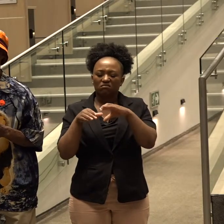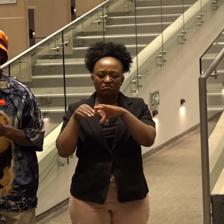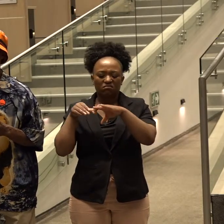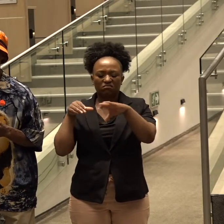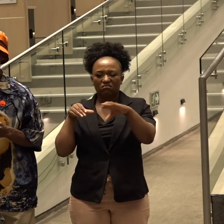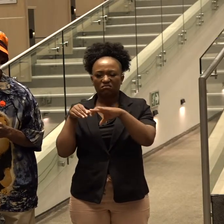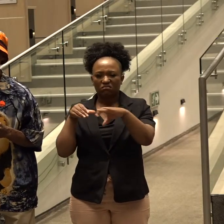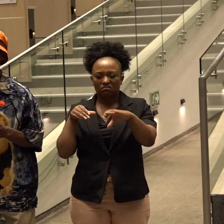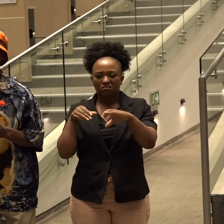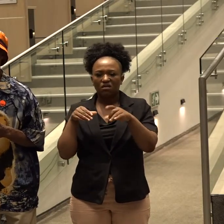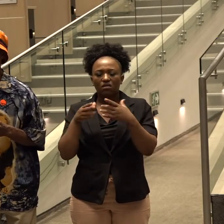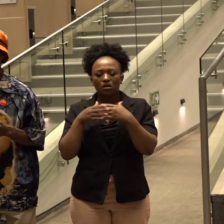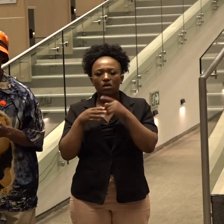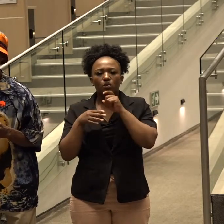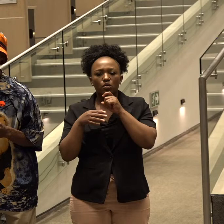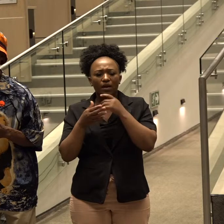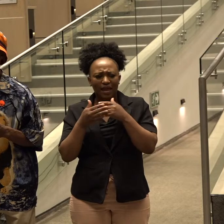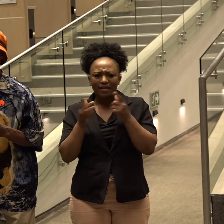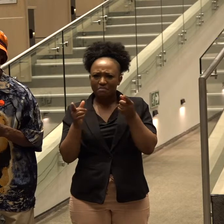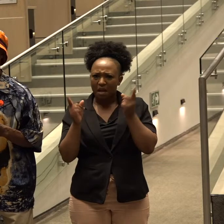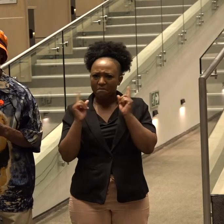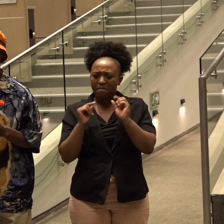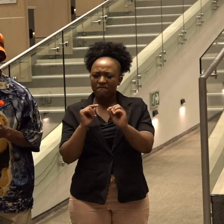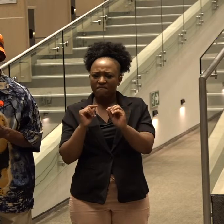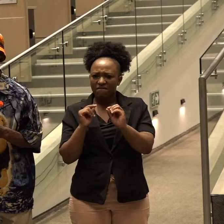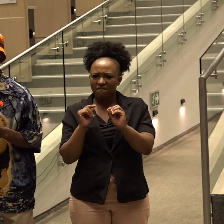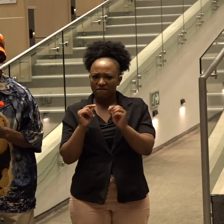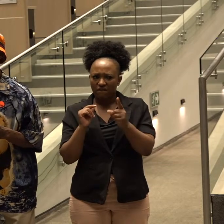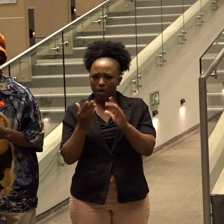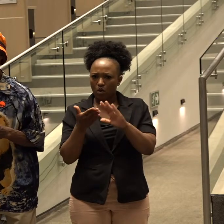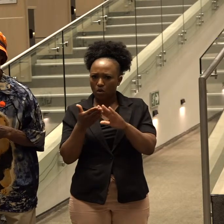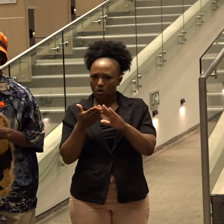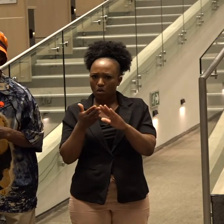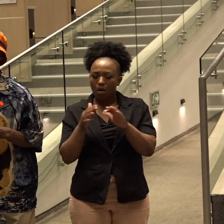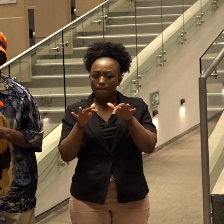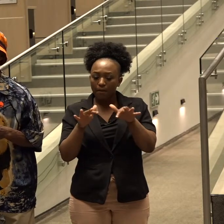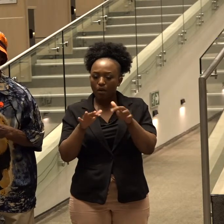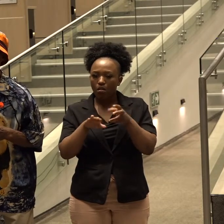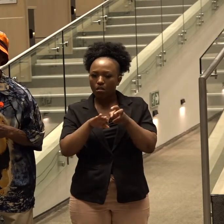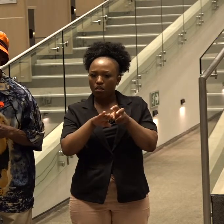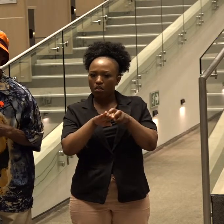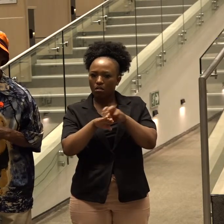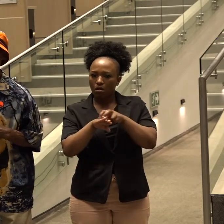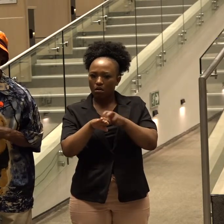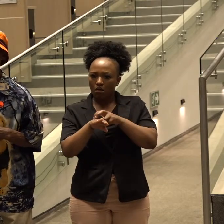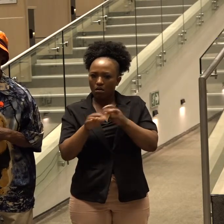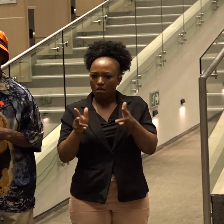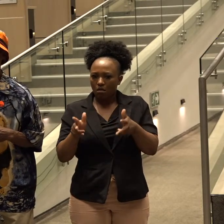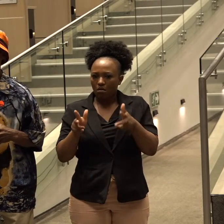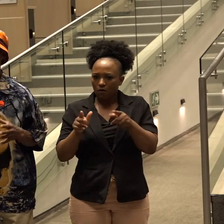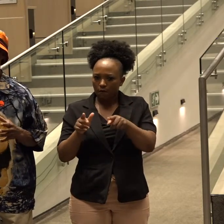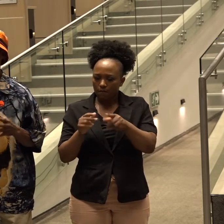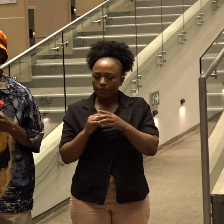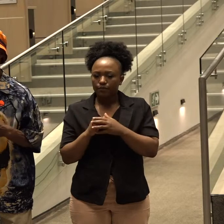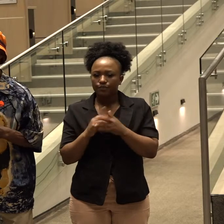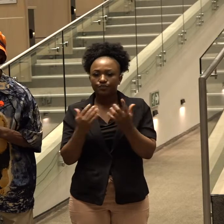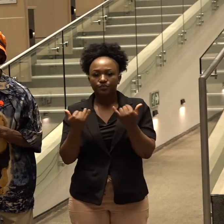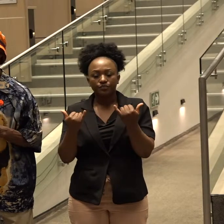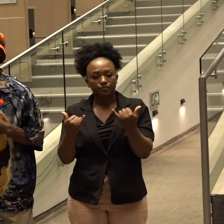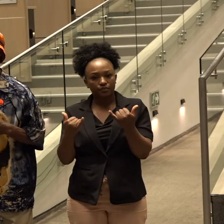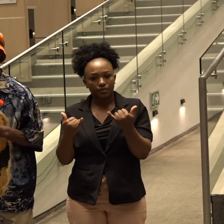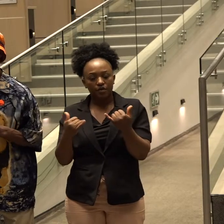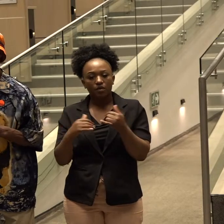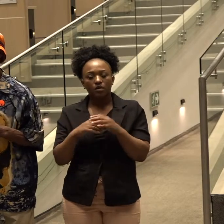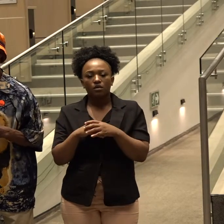owes a danger for the commuters and I heard another thing is I should like to